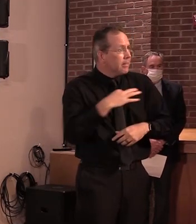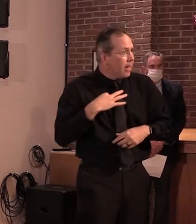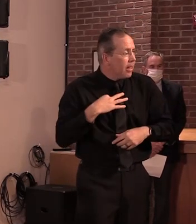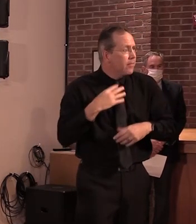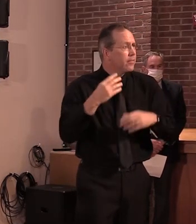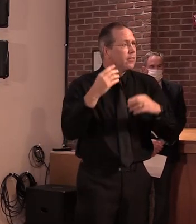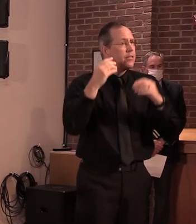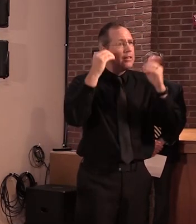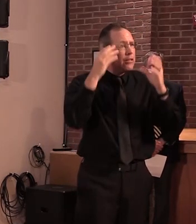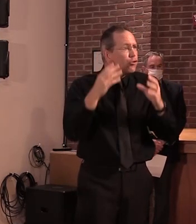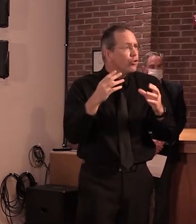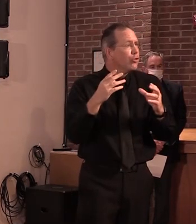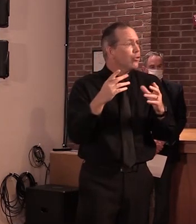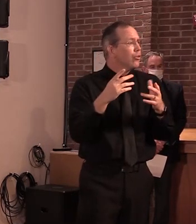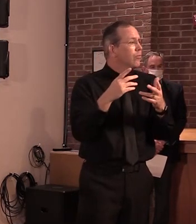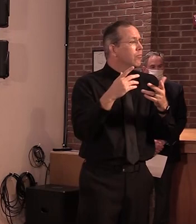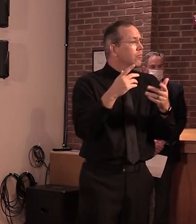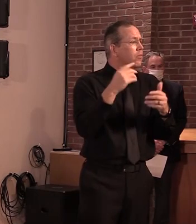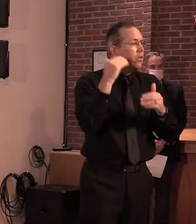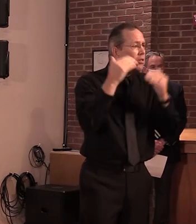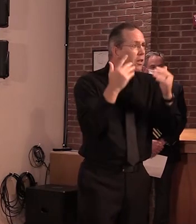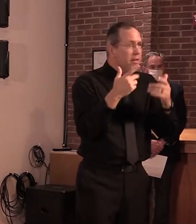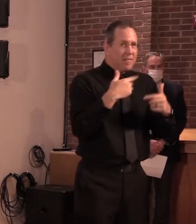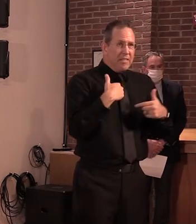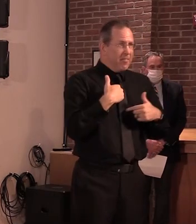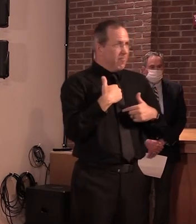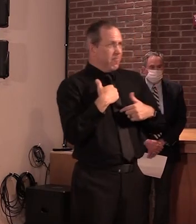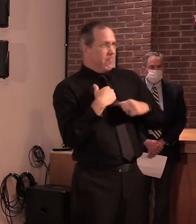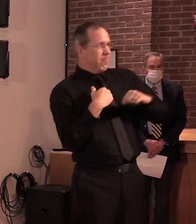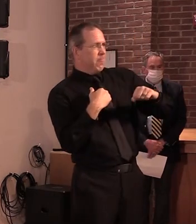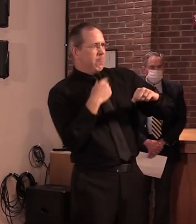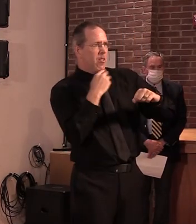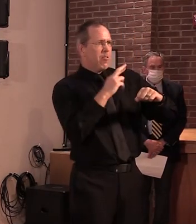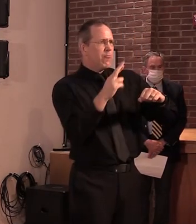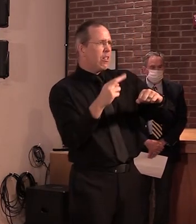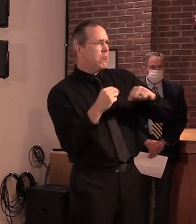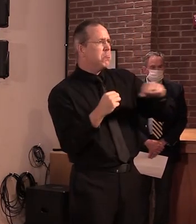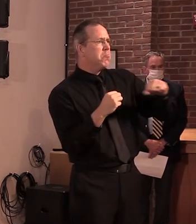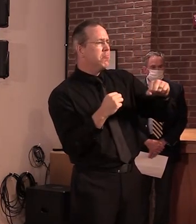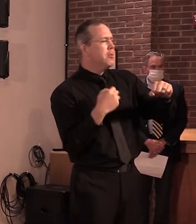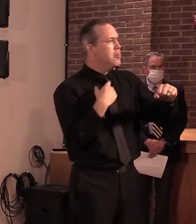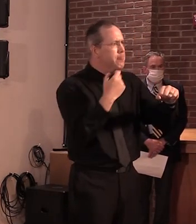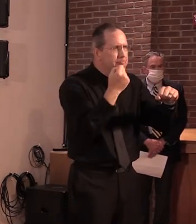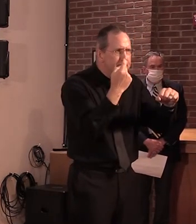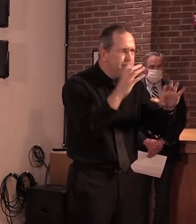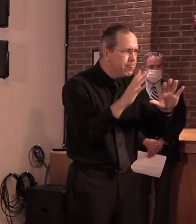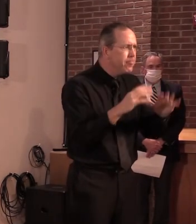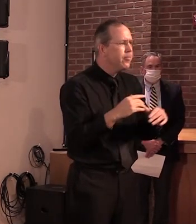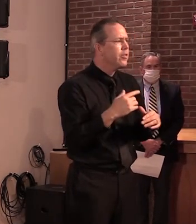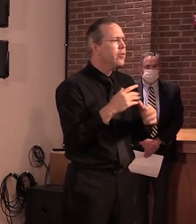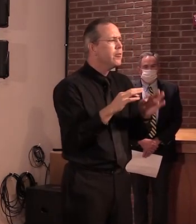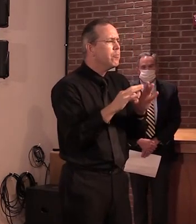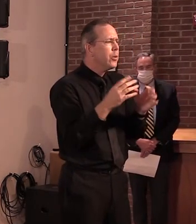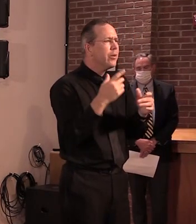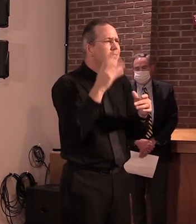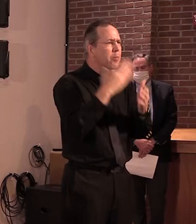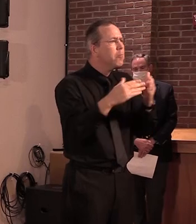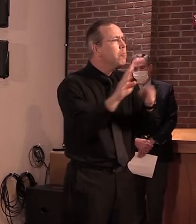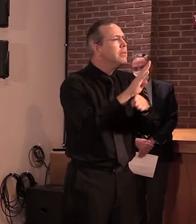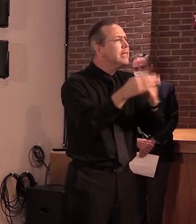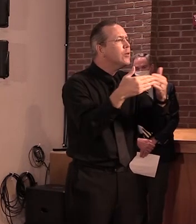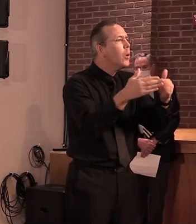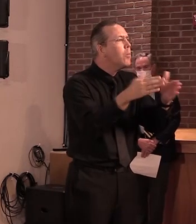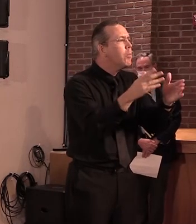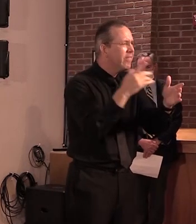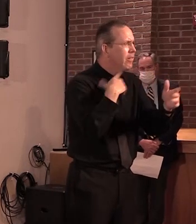this, to gain confidence. Just like we've turned the spigot slowly in our economic restart, it